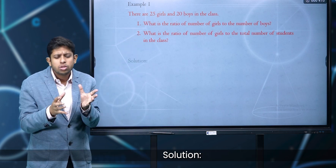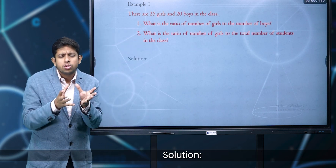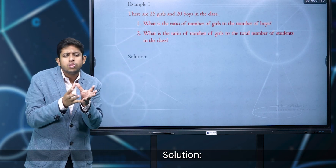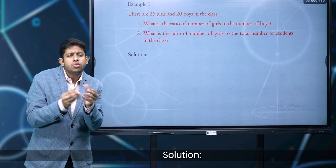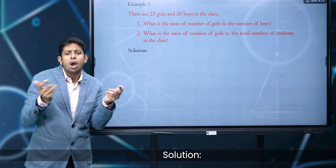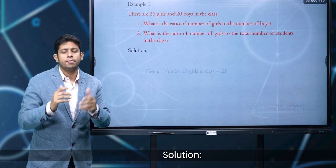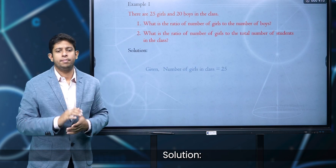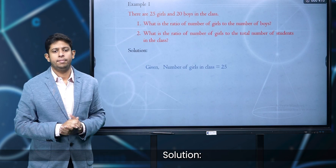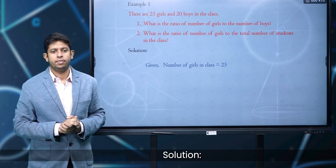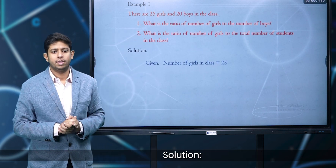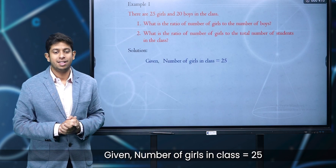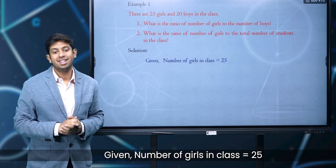Solution. Given.